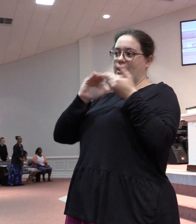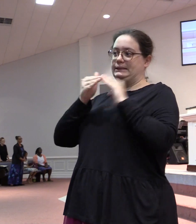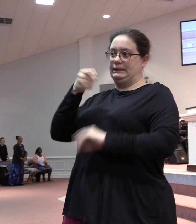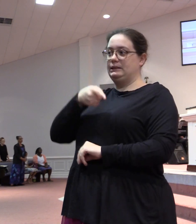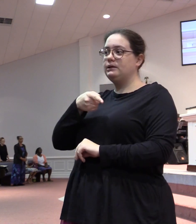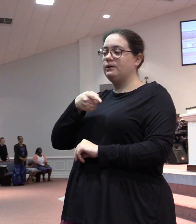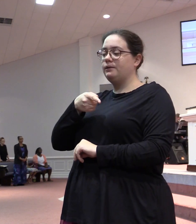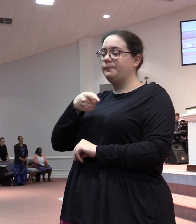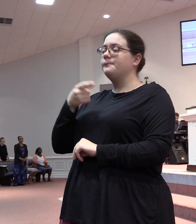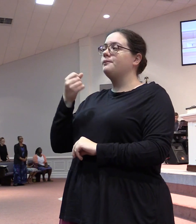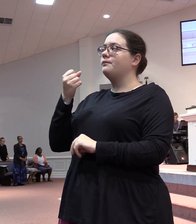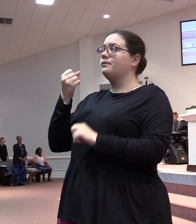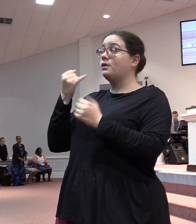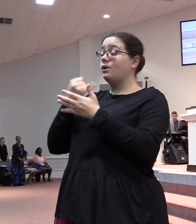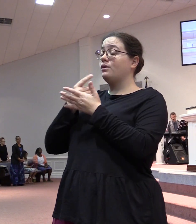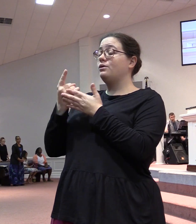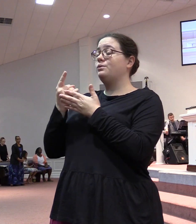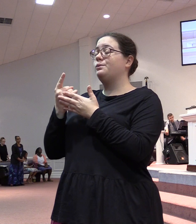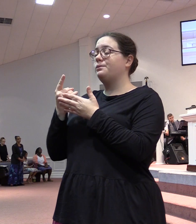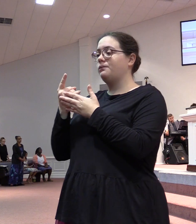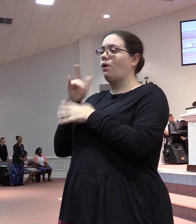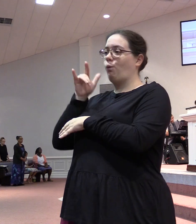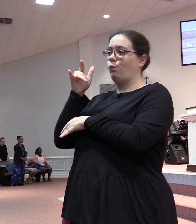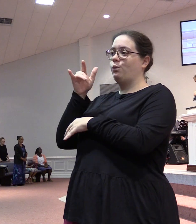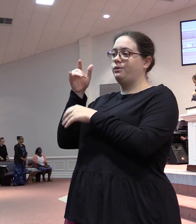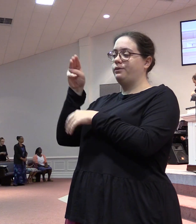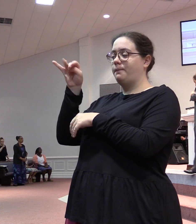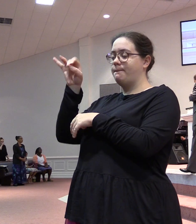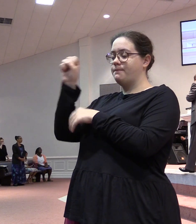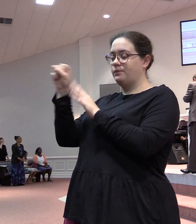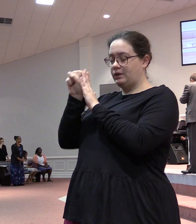week I flew to Mississippi, and